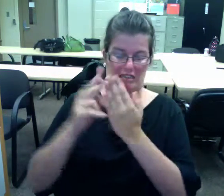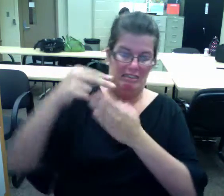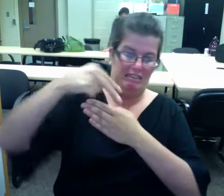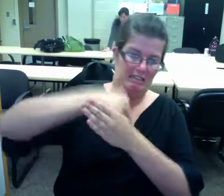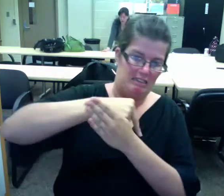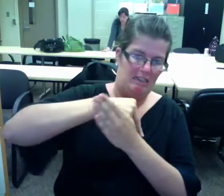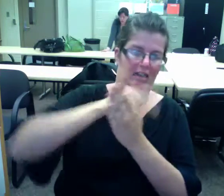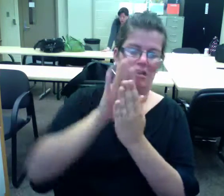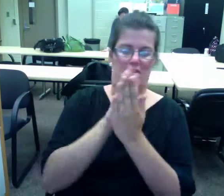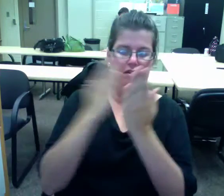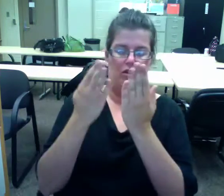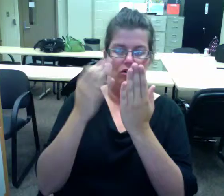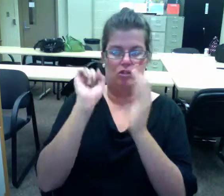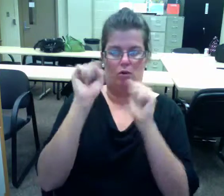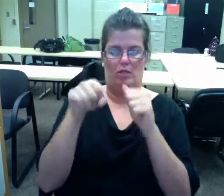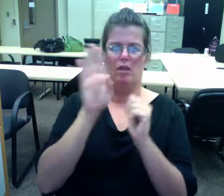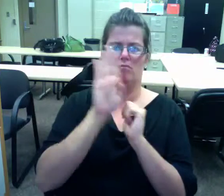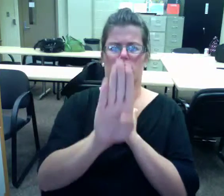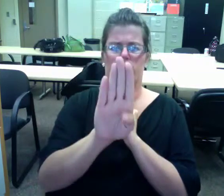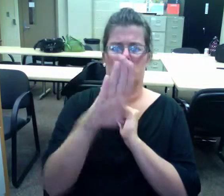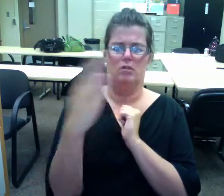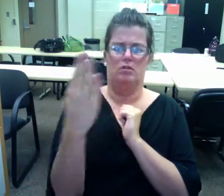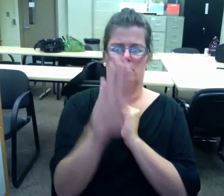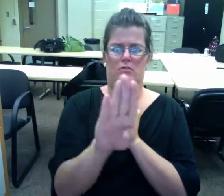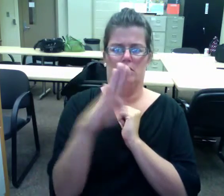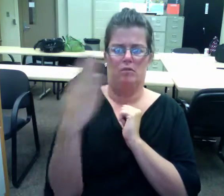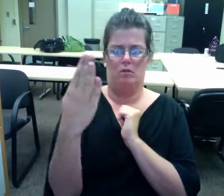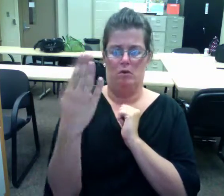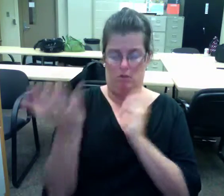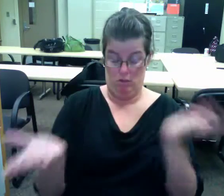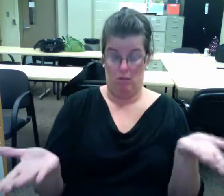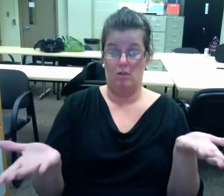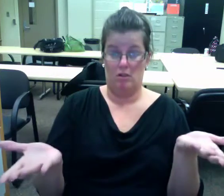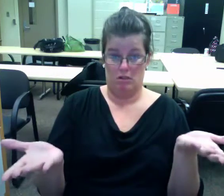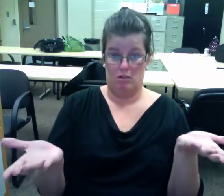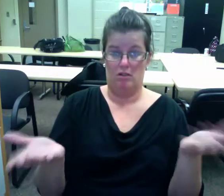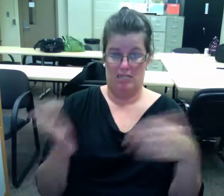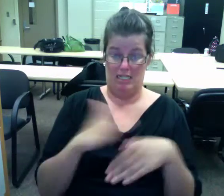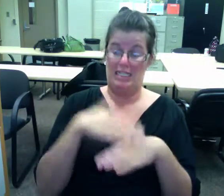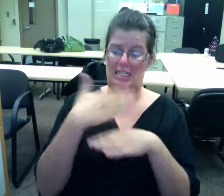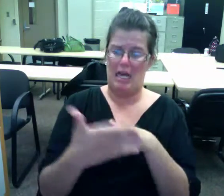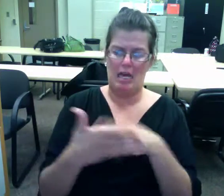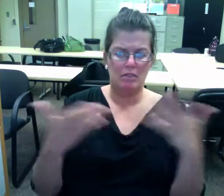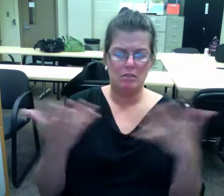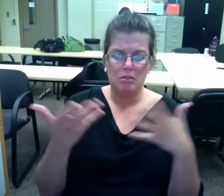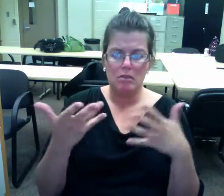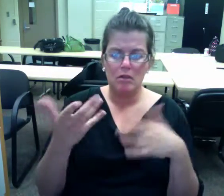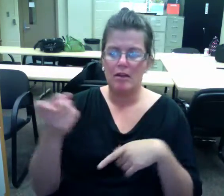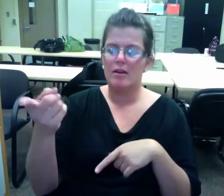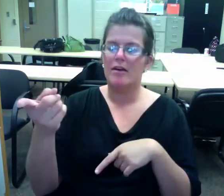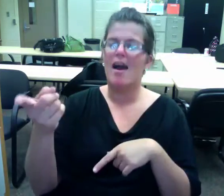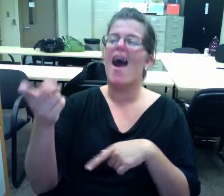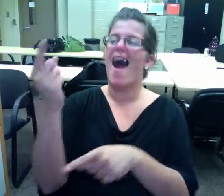Now, what do we need to do next? That's right, Mary, you got it. We need